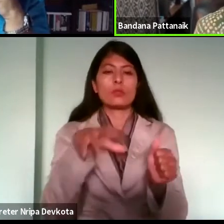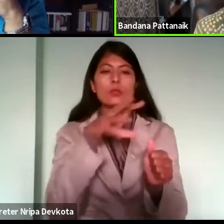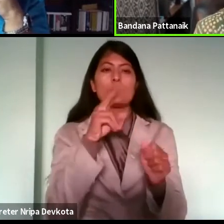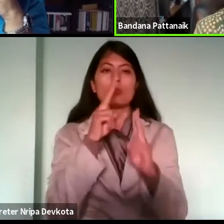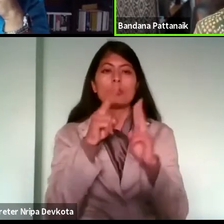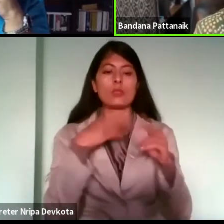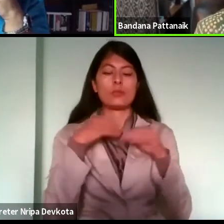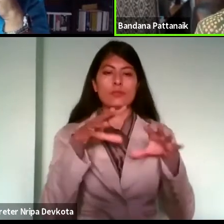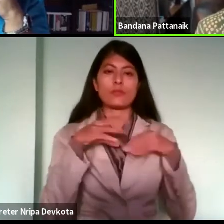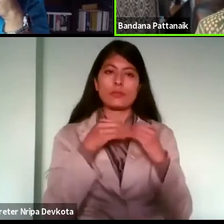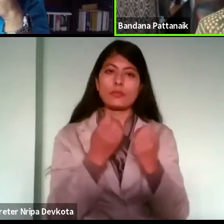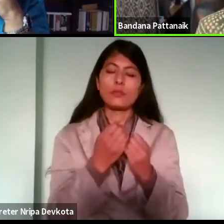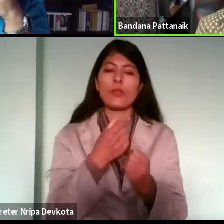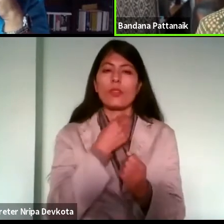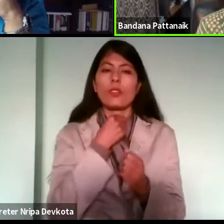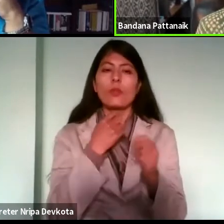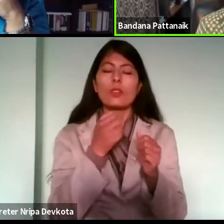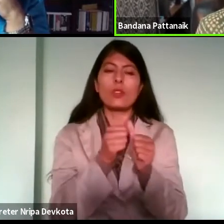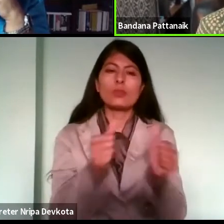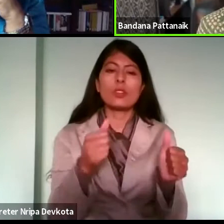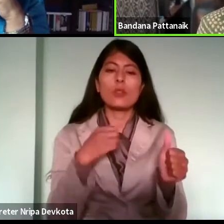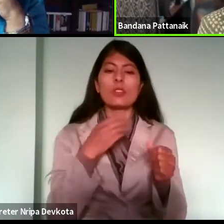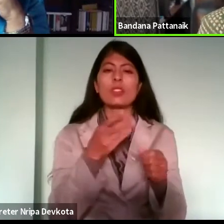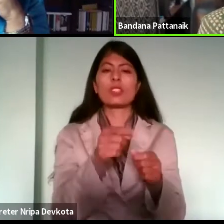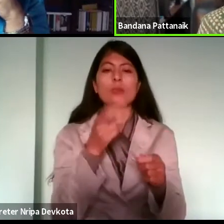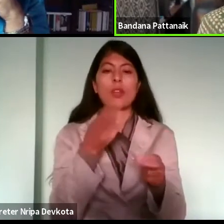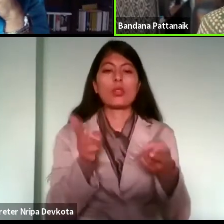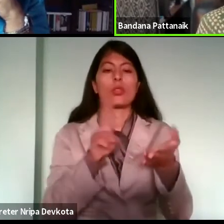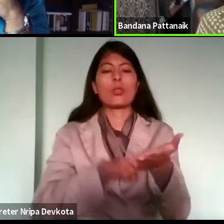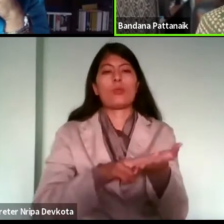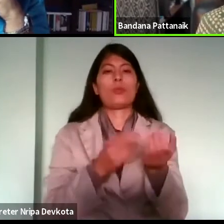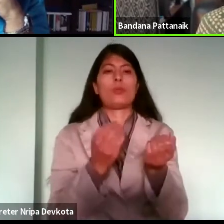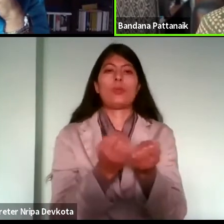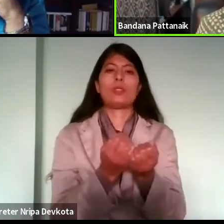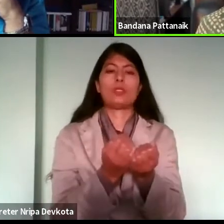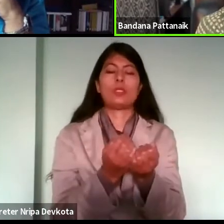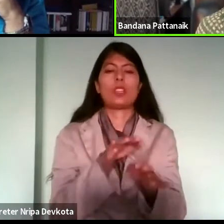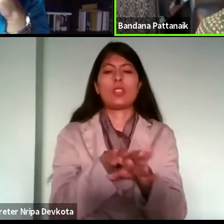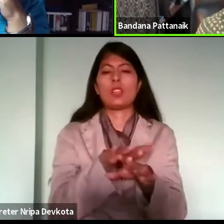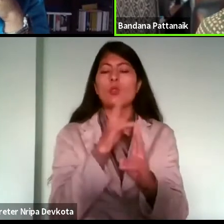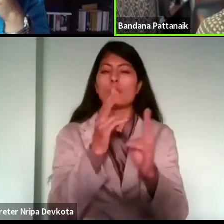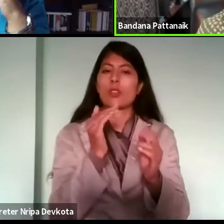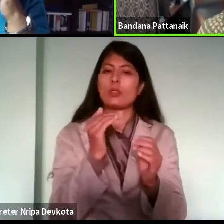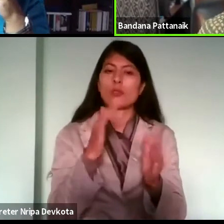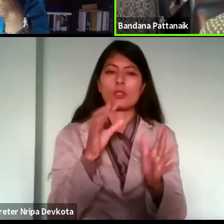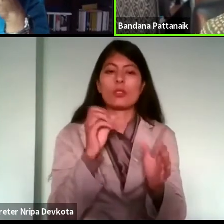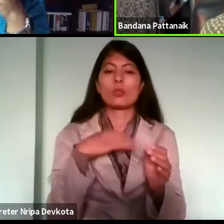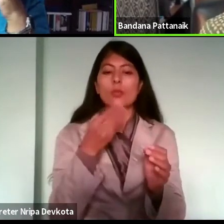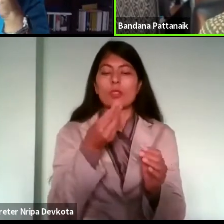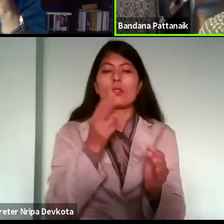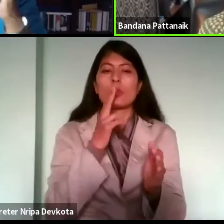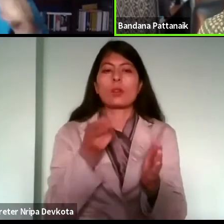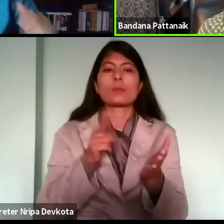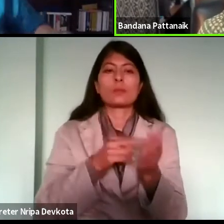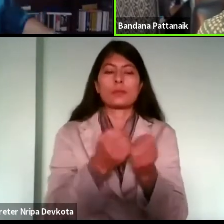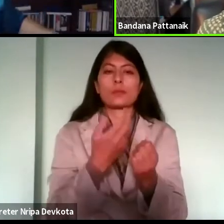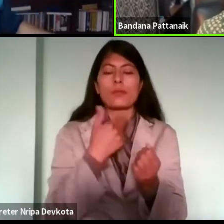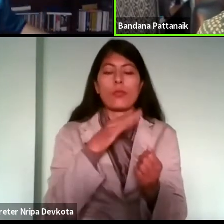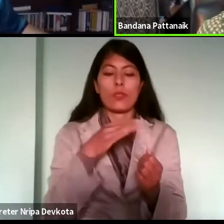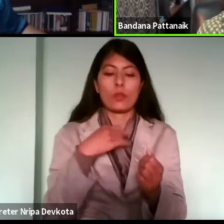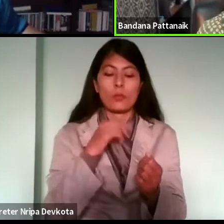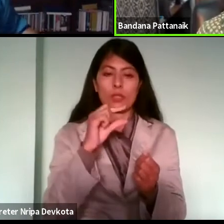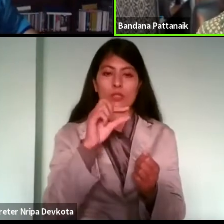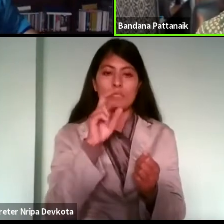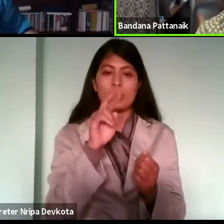honestly speaking, I really don't have a lot to add, but let me say still. So while reading the